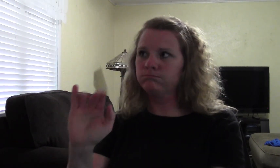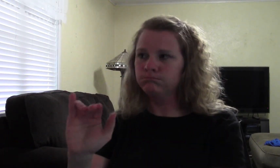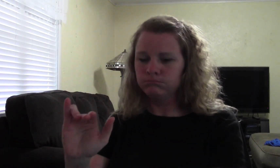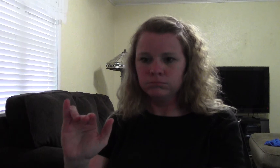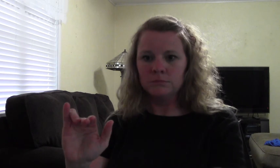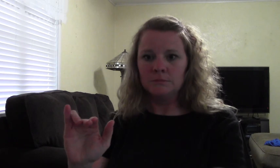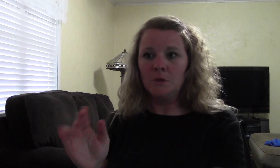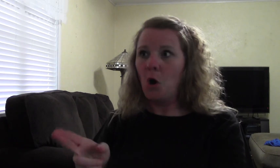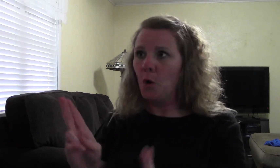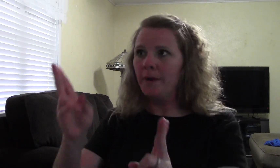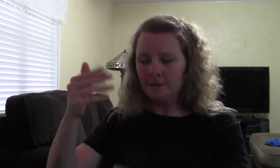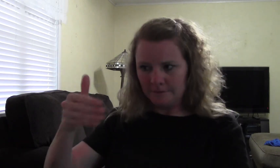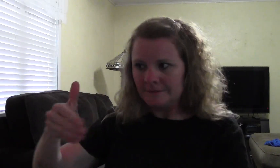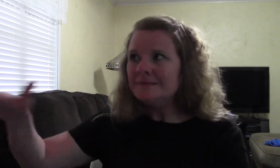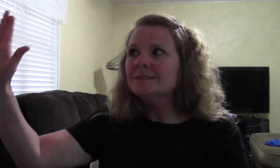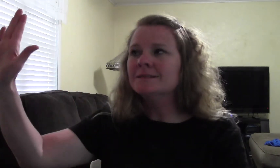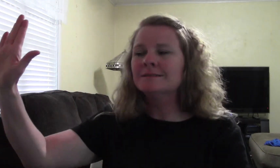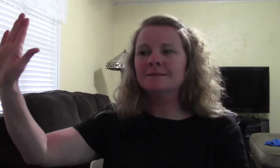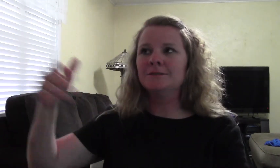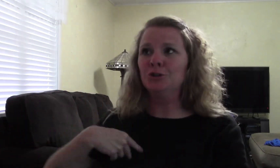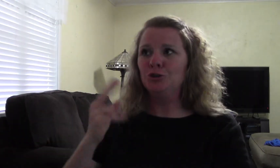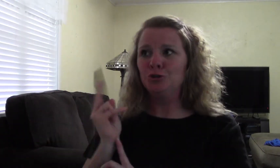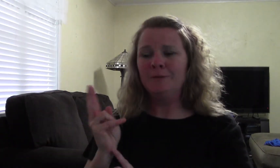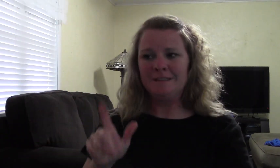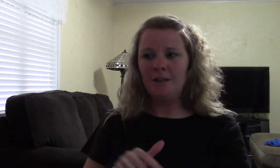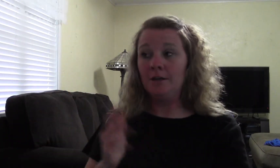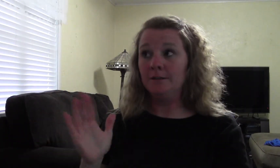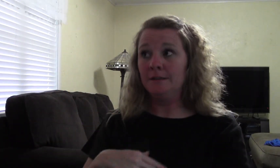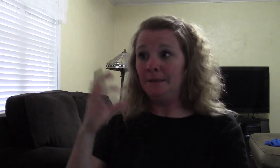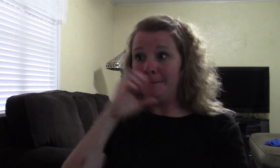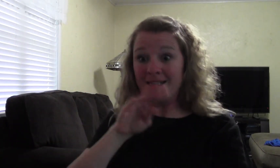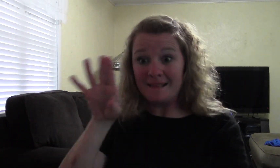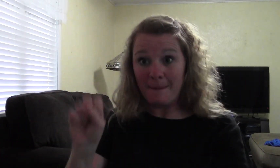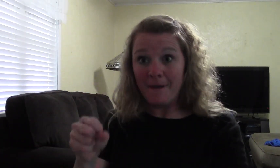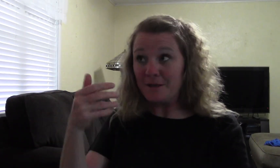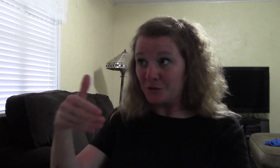get moving, because I've held you 2 minutes longer. You're going to miss the bus.